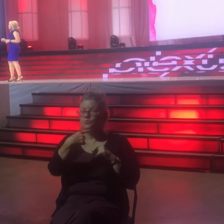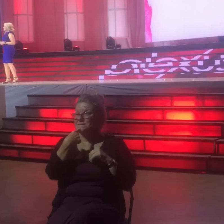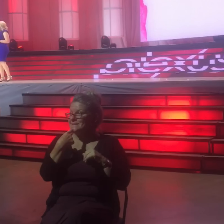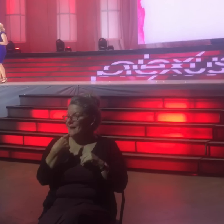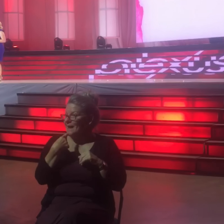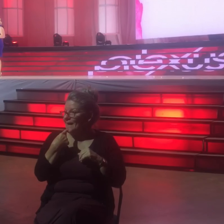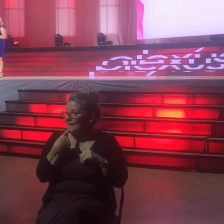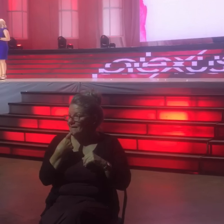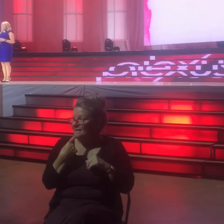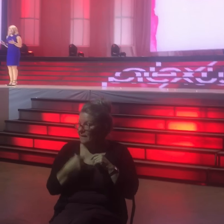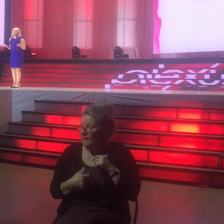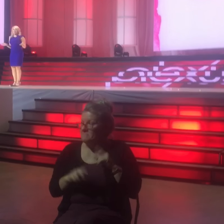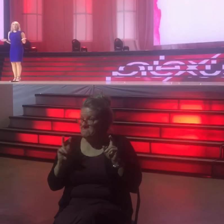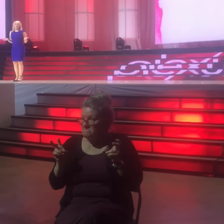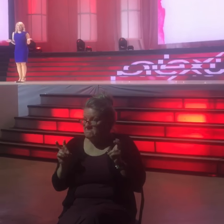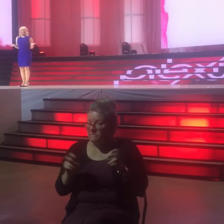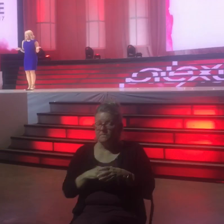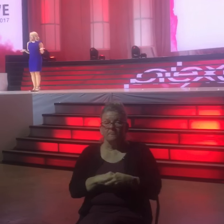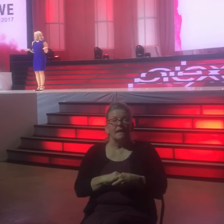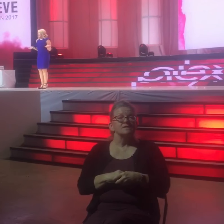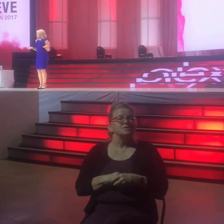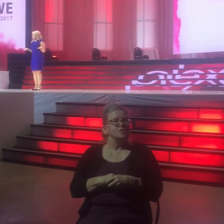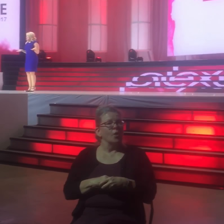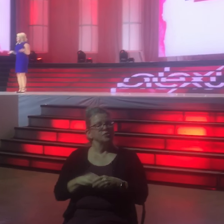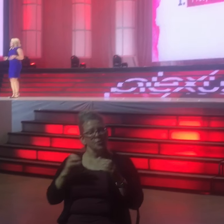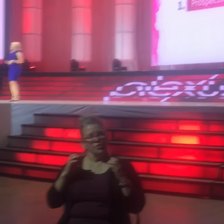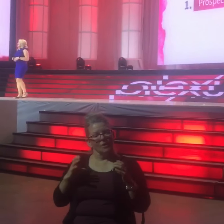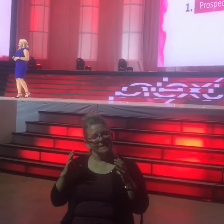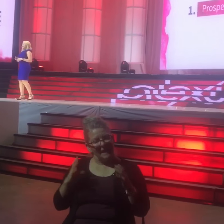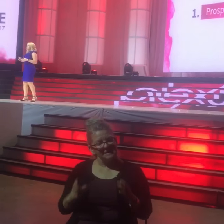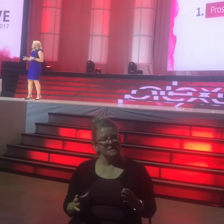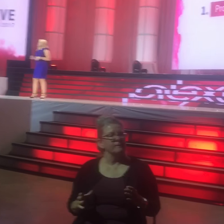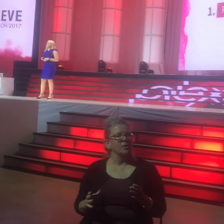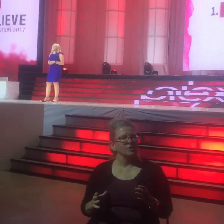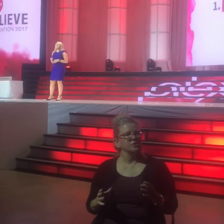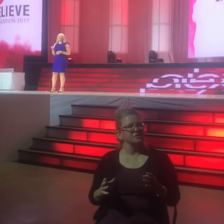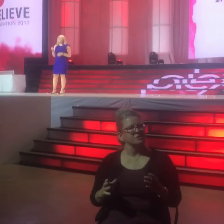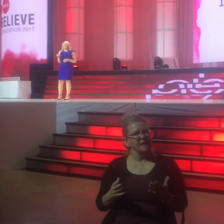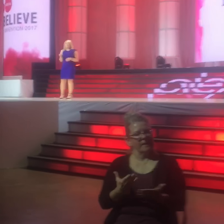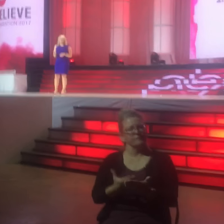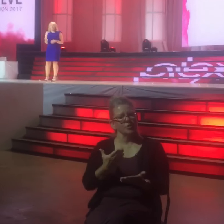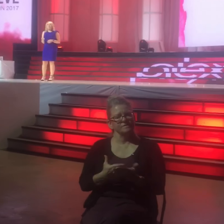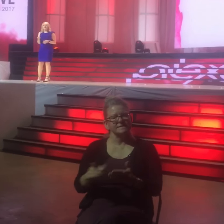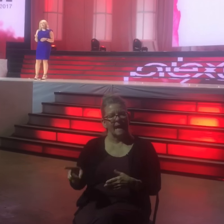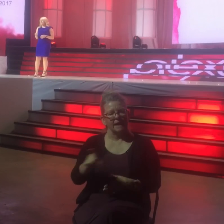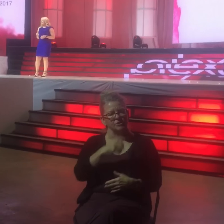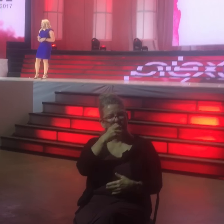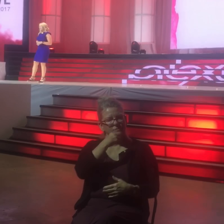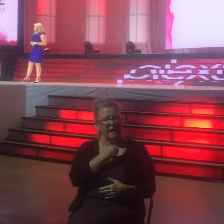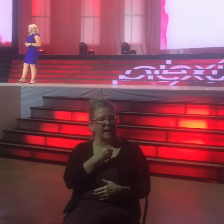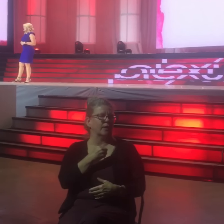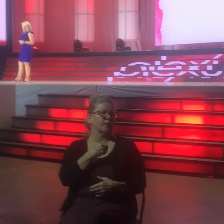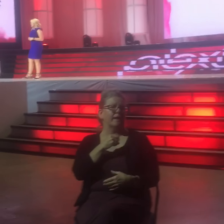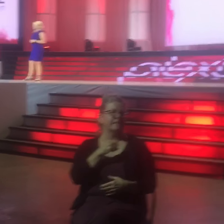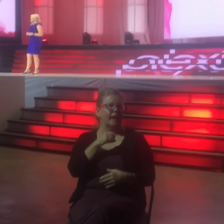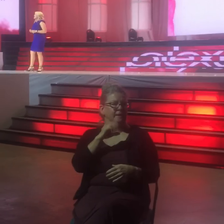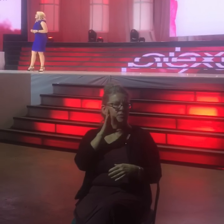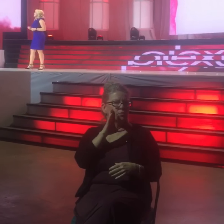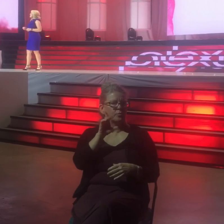To your prospect, it shows them that you care, right? And of course, it shows them that you will do what you say you're going